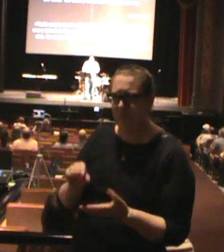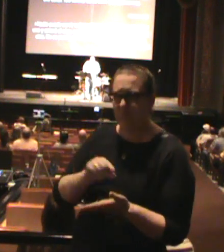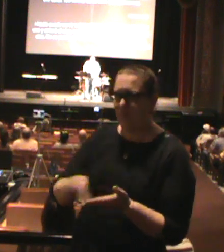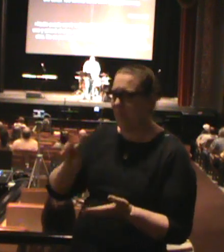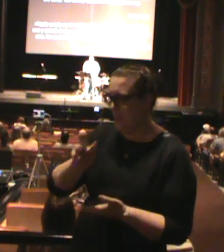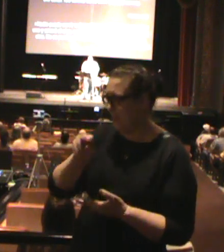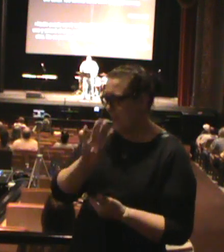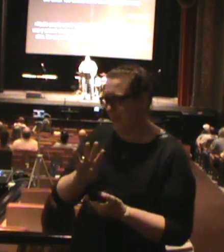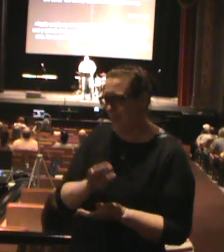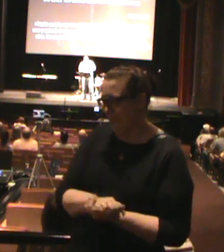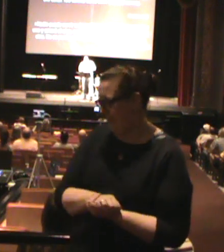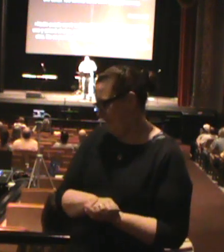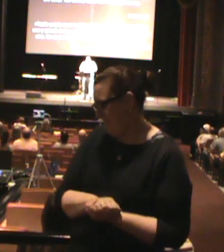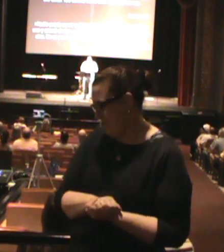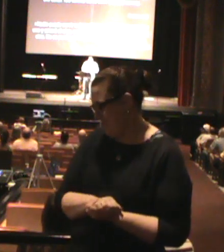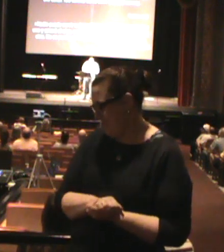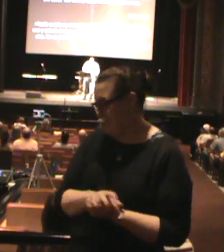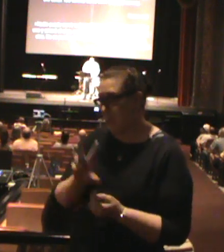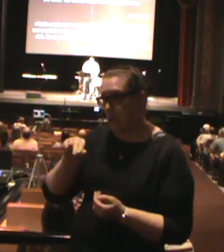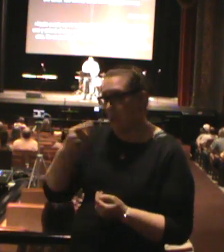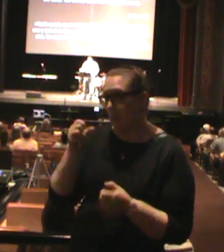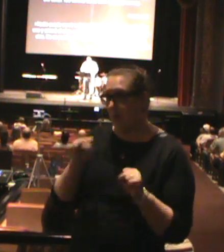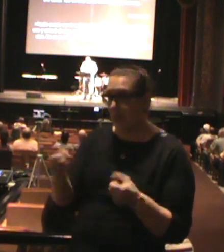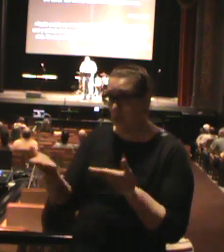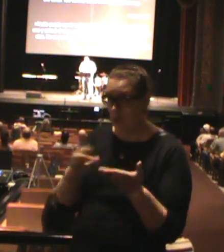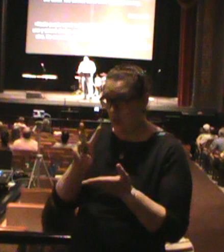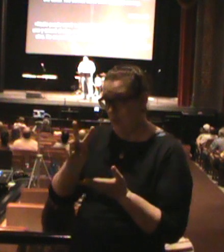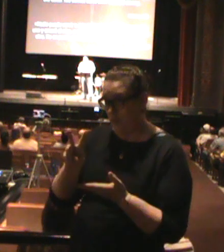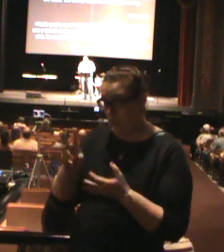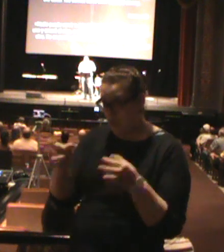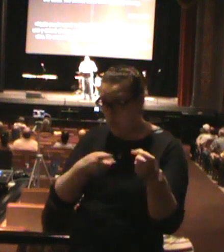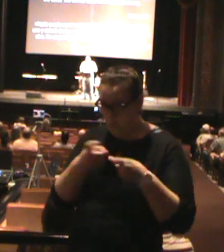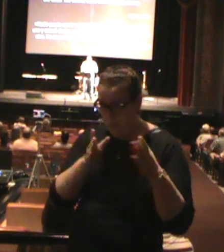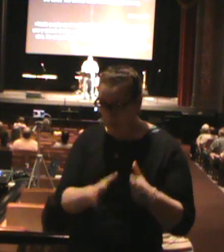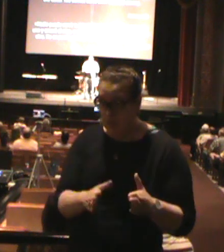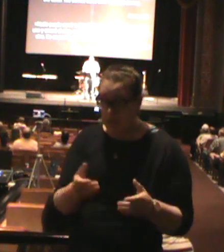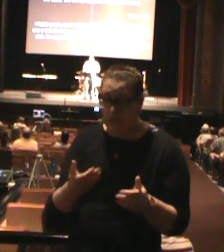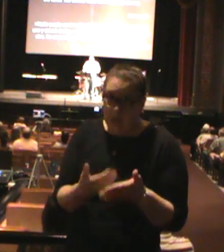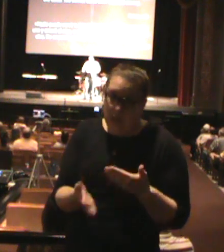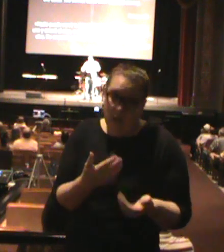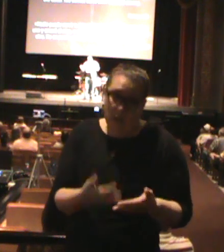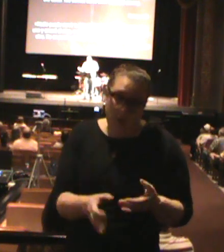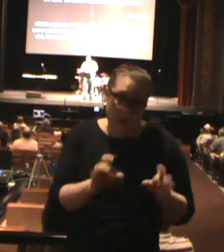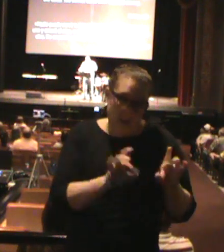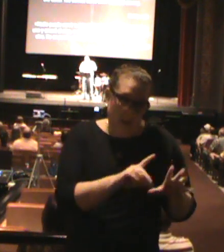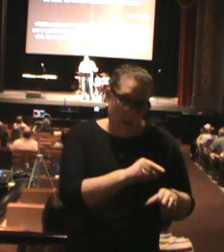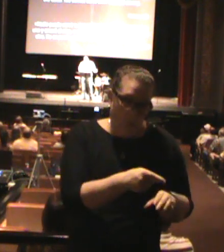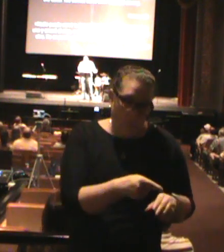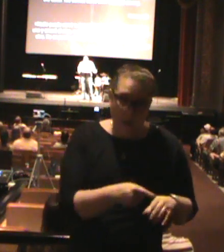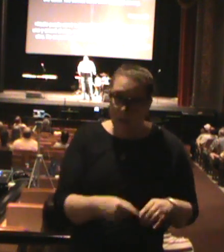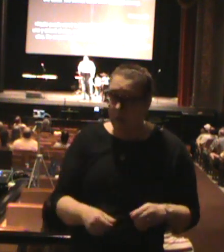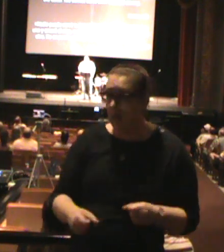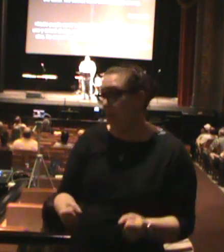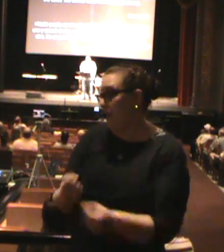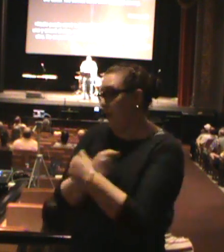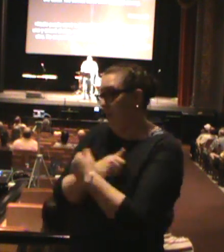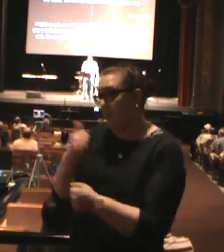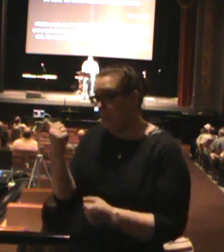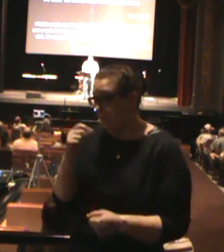treasures go against God's will. No one can serve two masters, since either he will hate one and love the other, or he will be devoted to one and despise